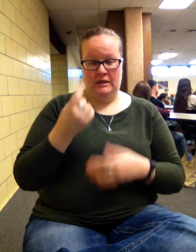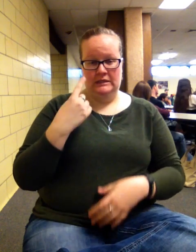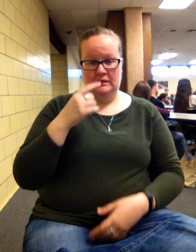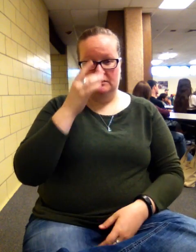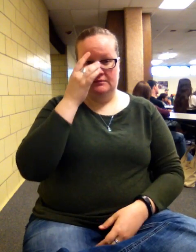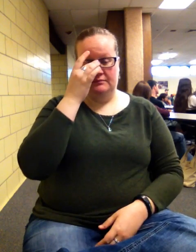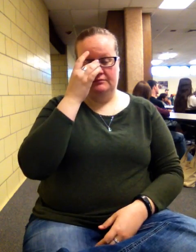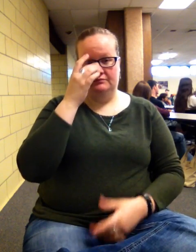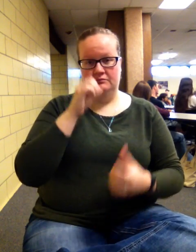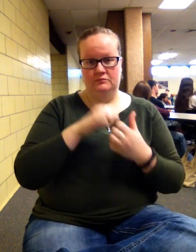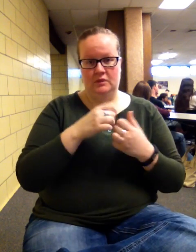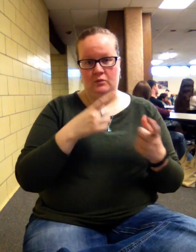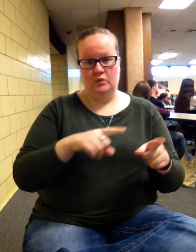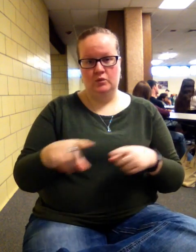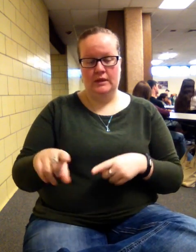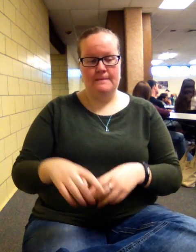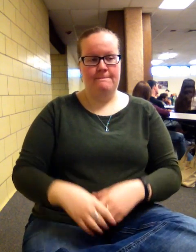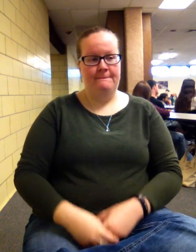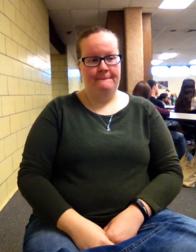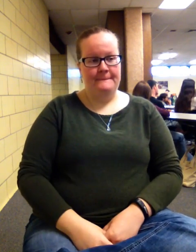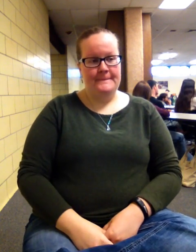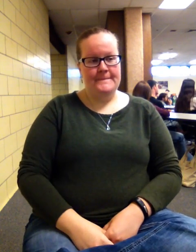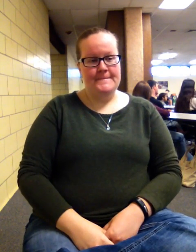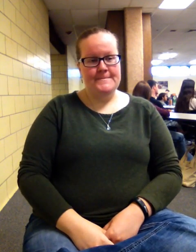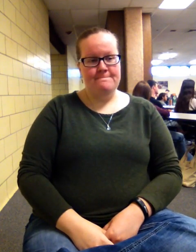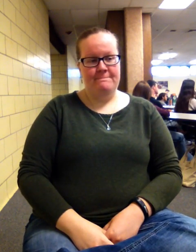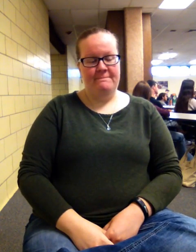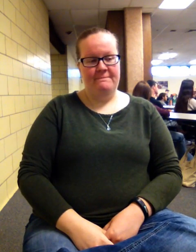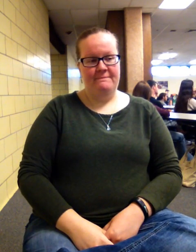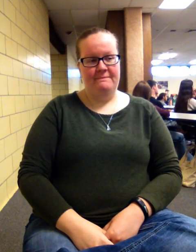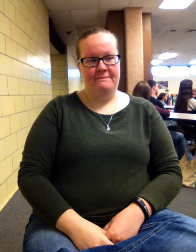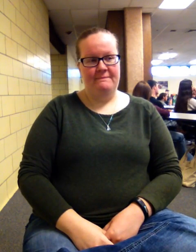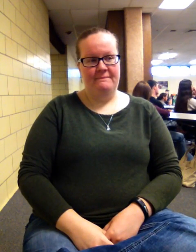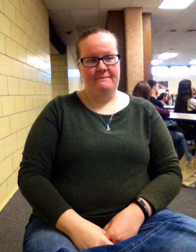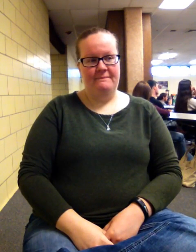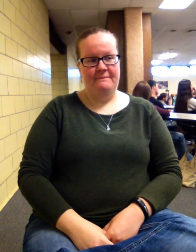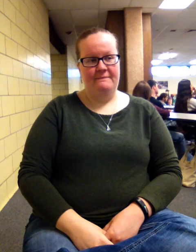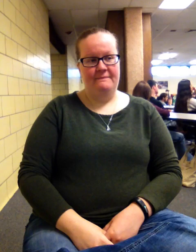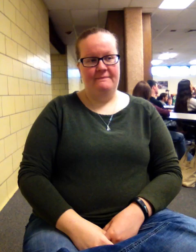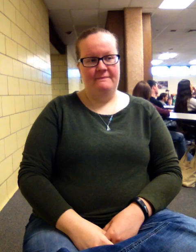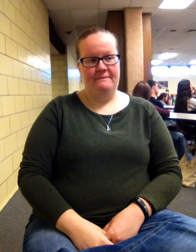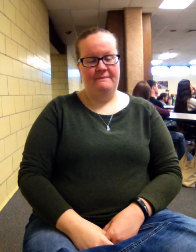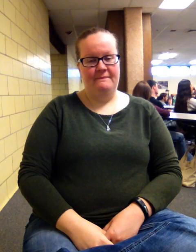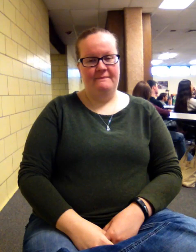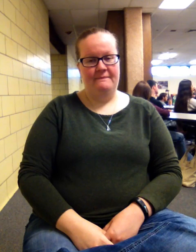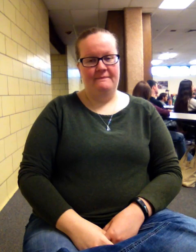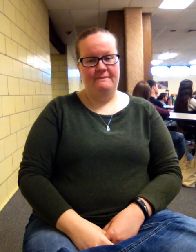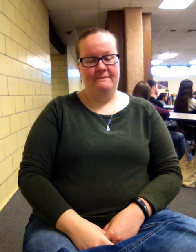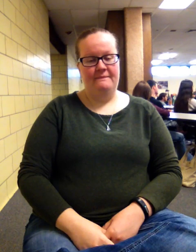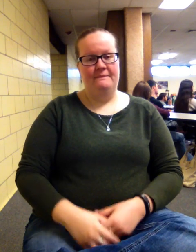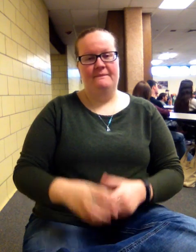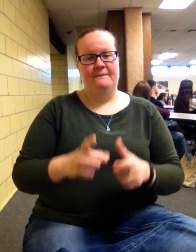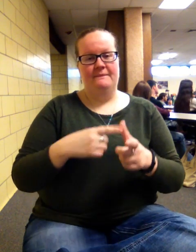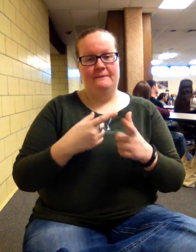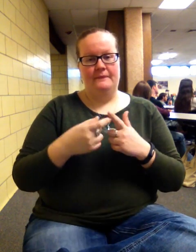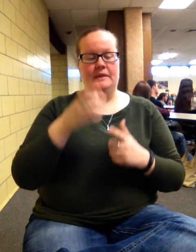with what's going on? So then the concept is